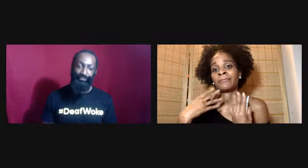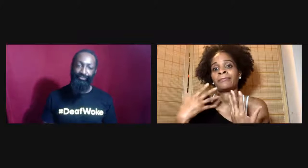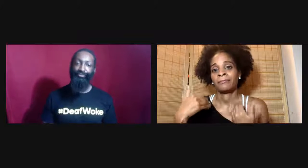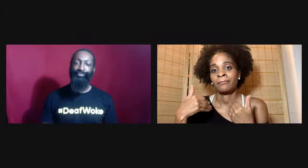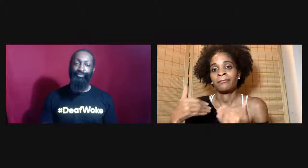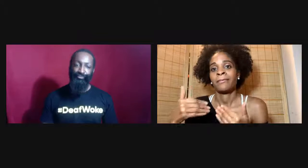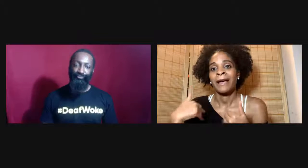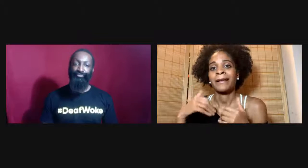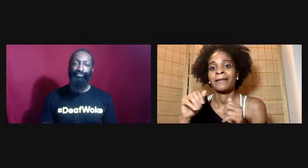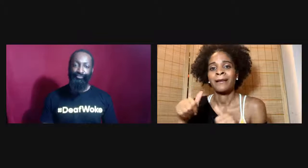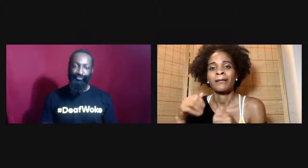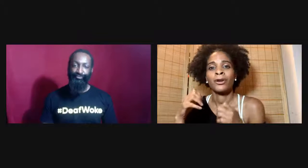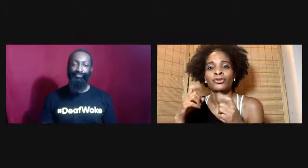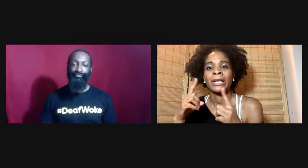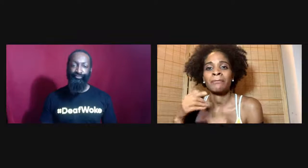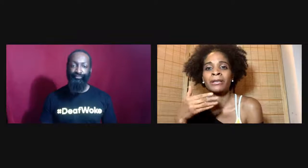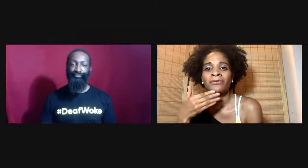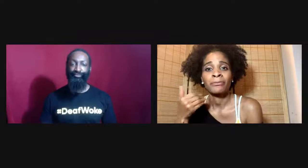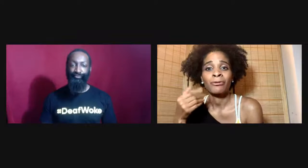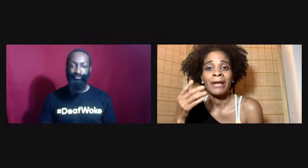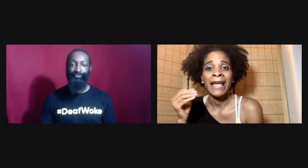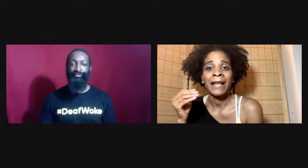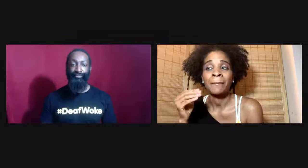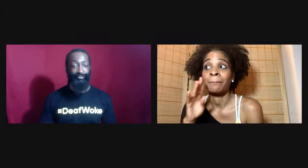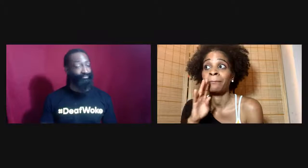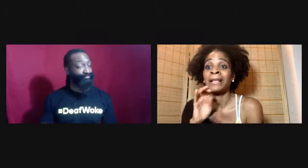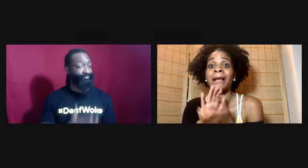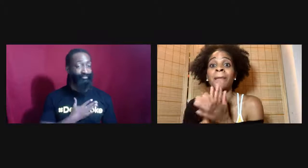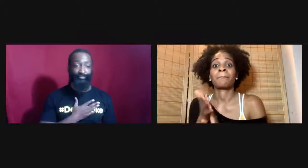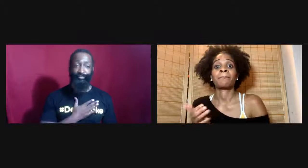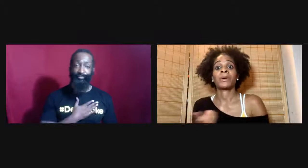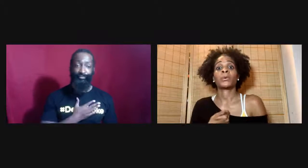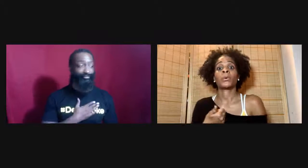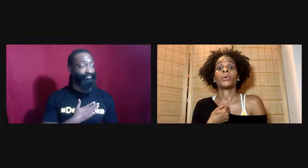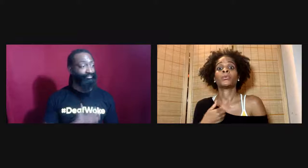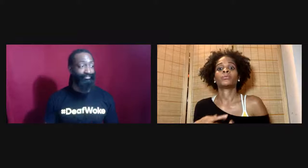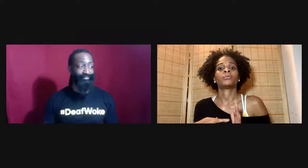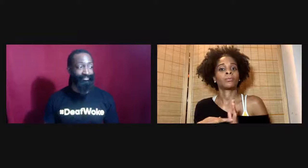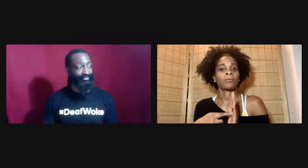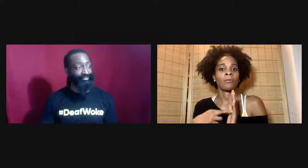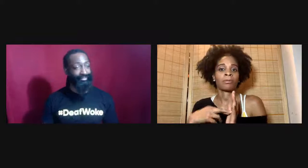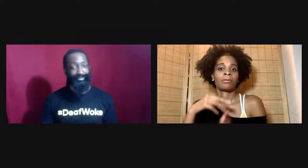Having those strong leaders is so inspirational.